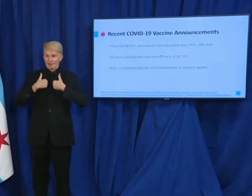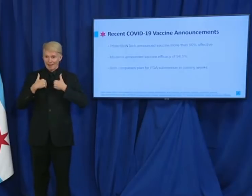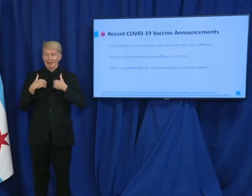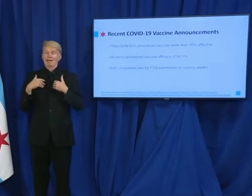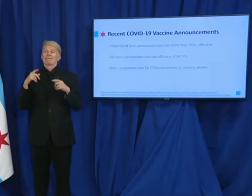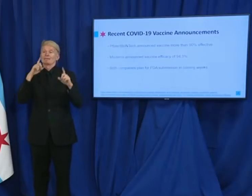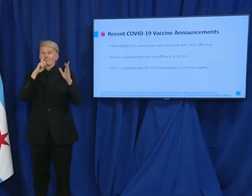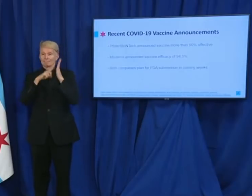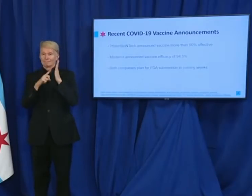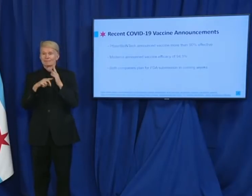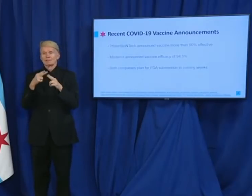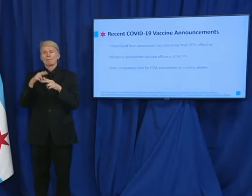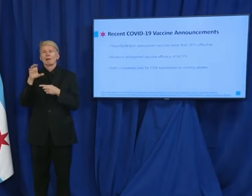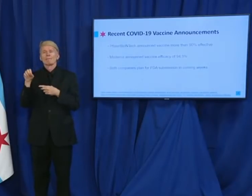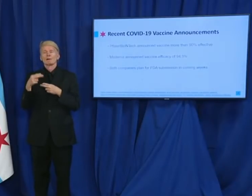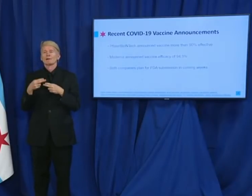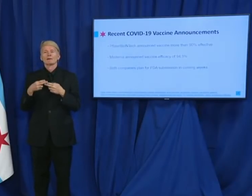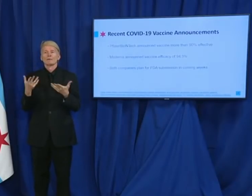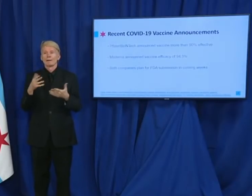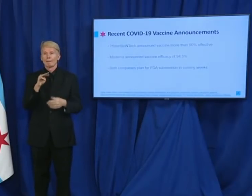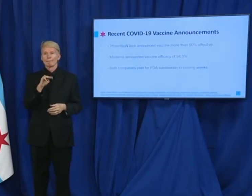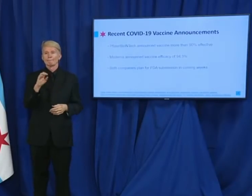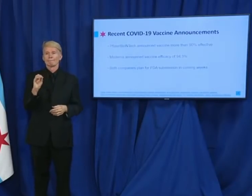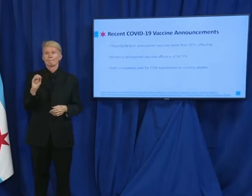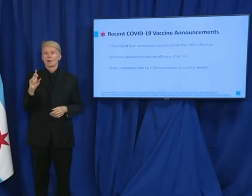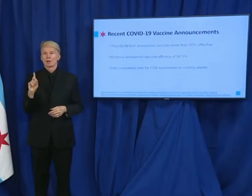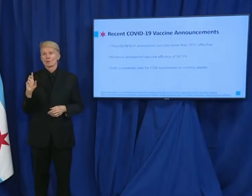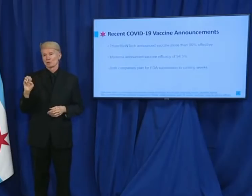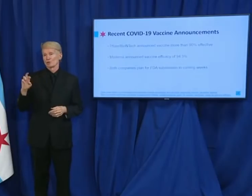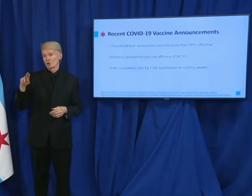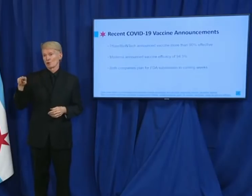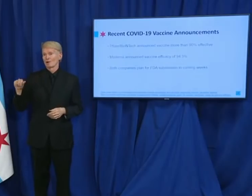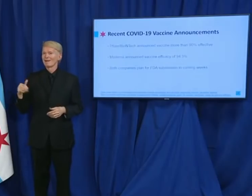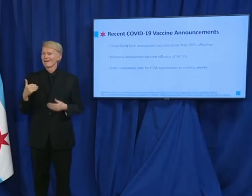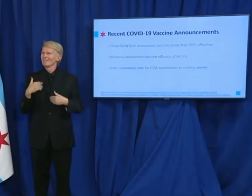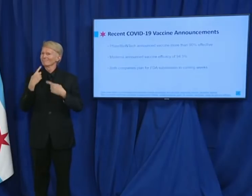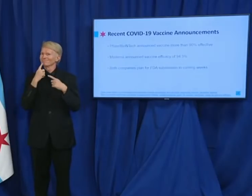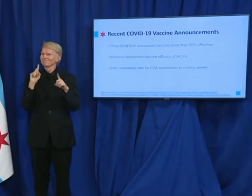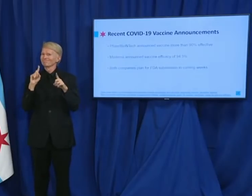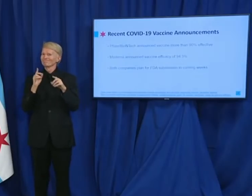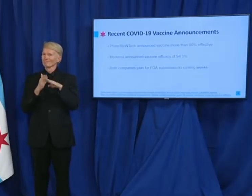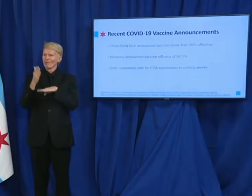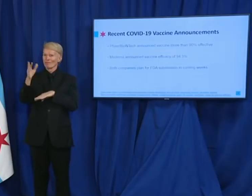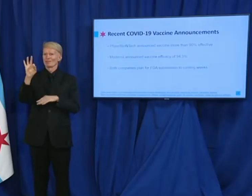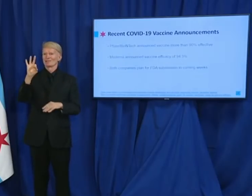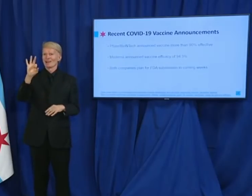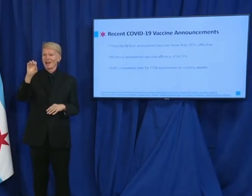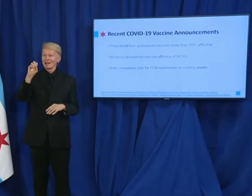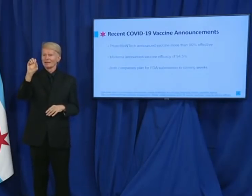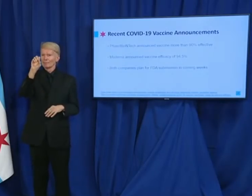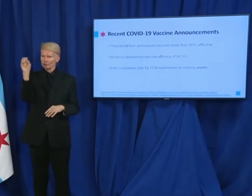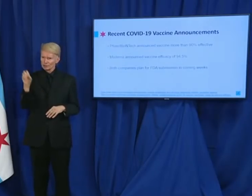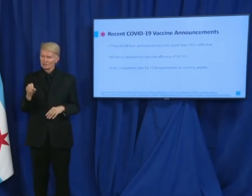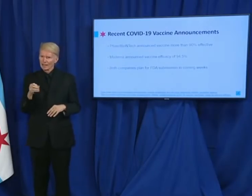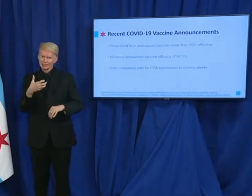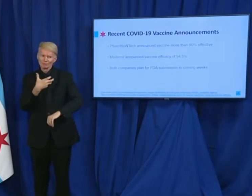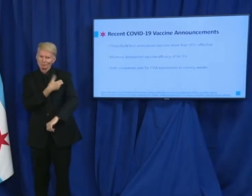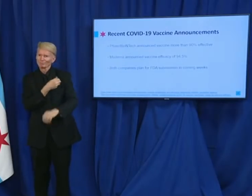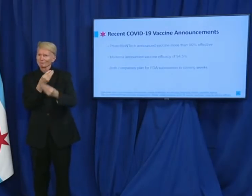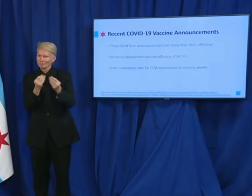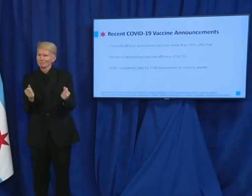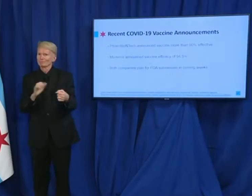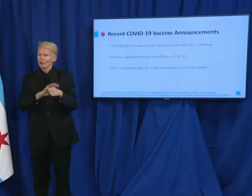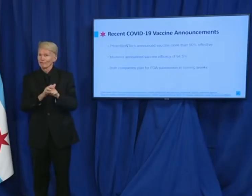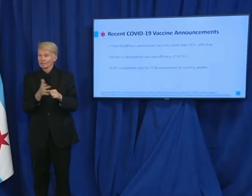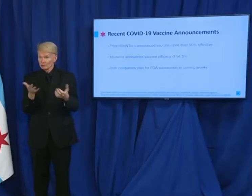in the US from Moderna also announced a vaccine efficacy of over 90%. Let's talk just